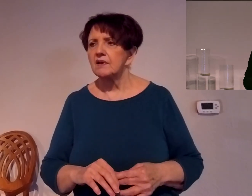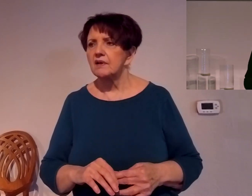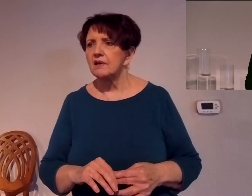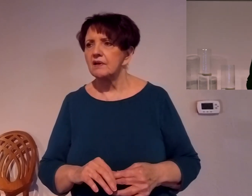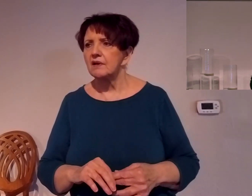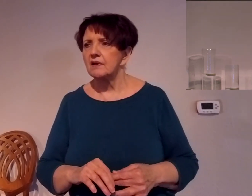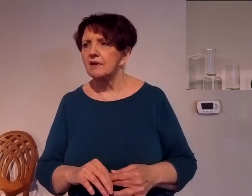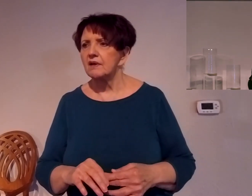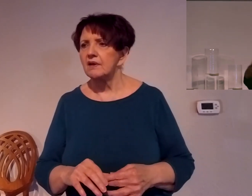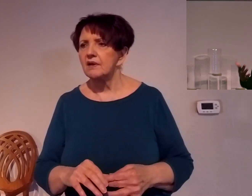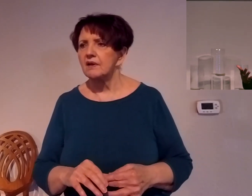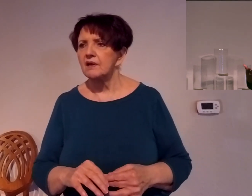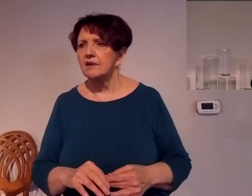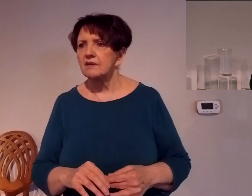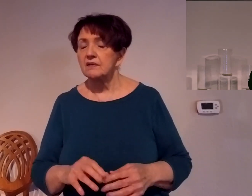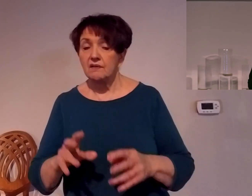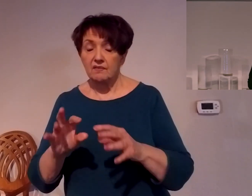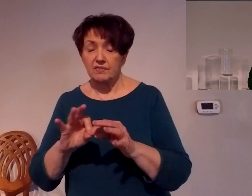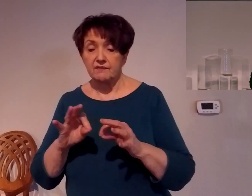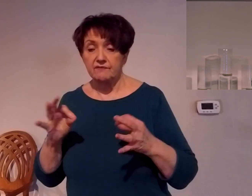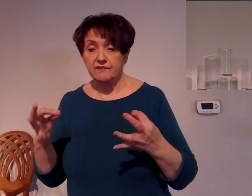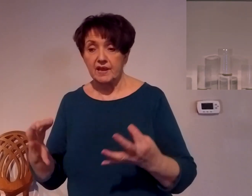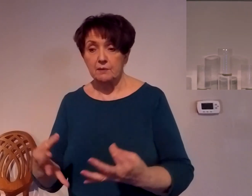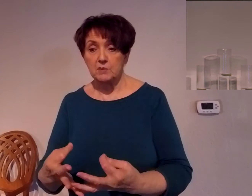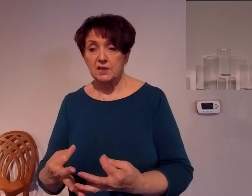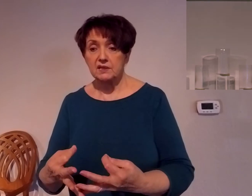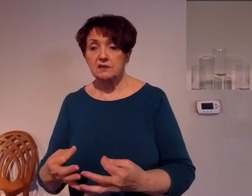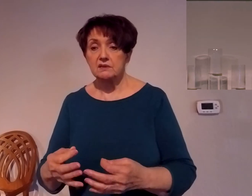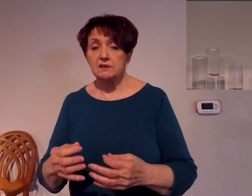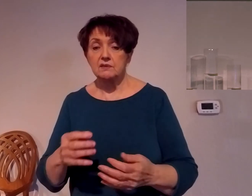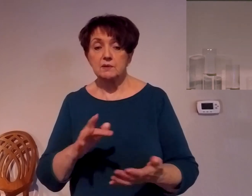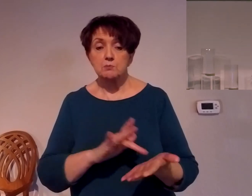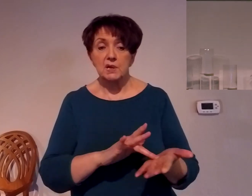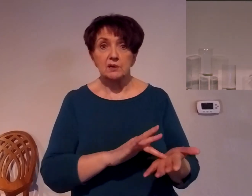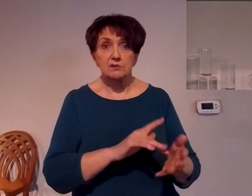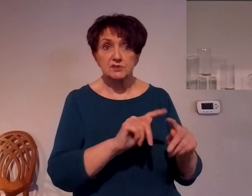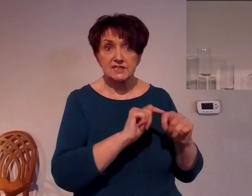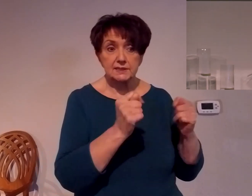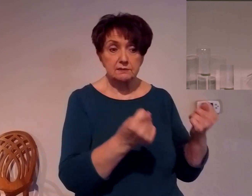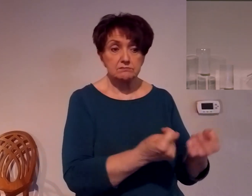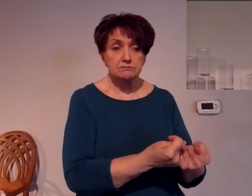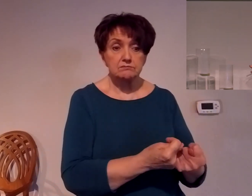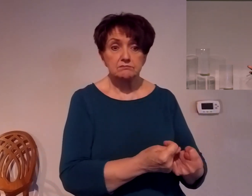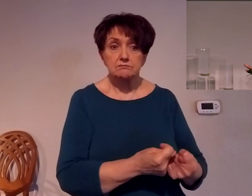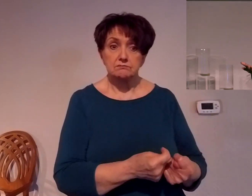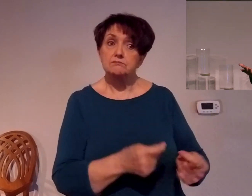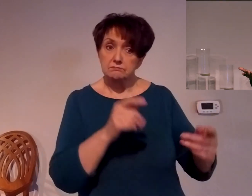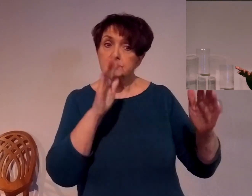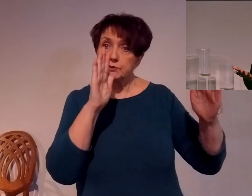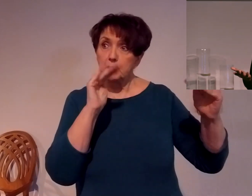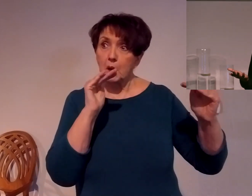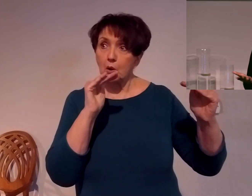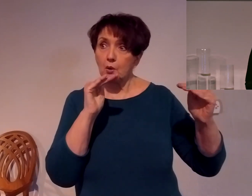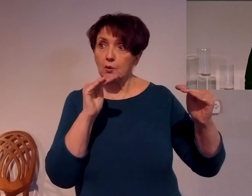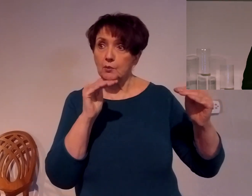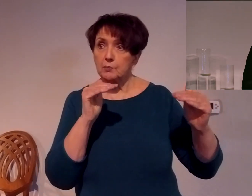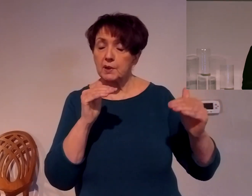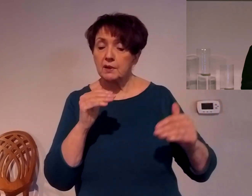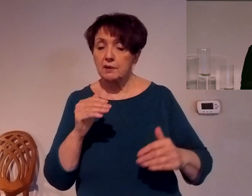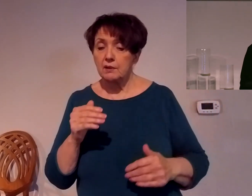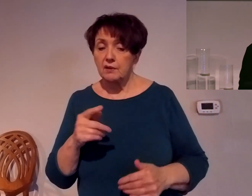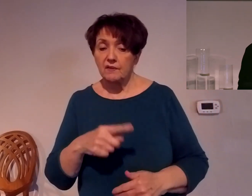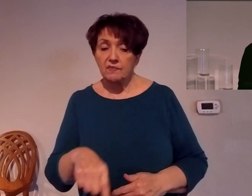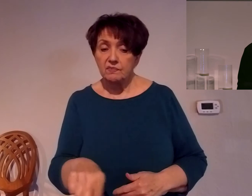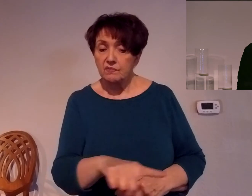And the family and the medical team began to be more hopeful because they had really decided that he probably had less